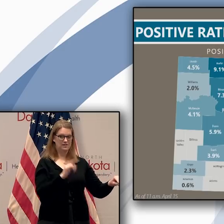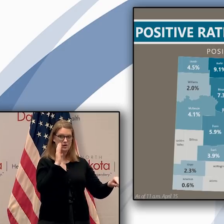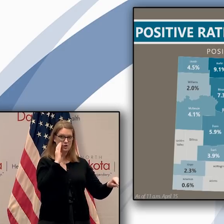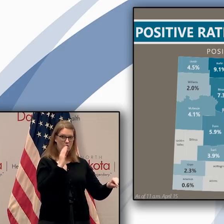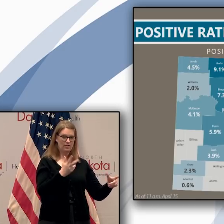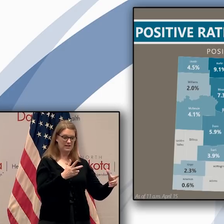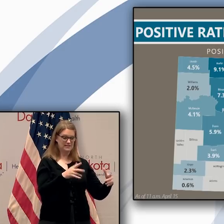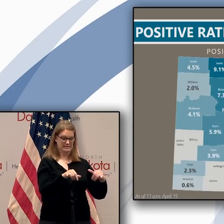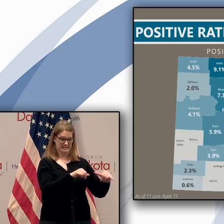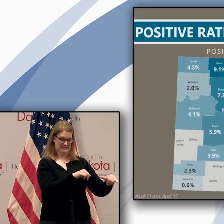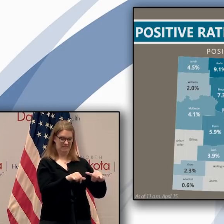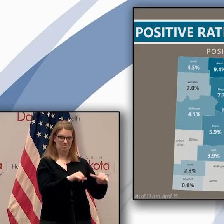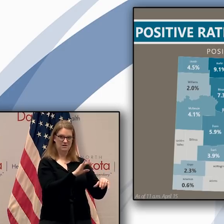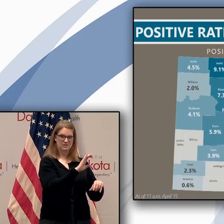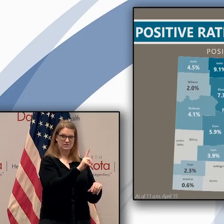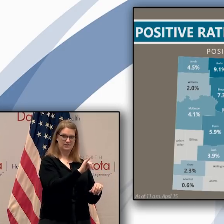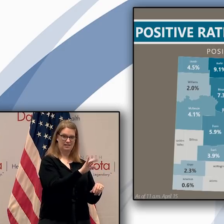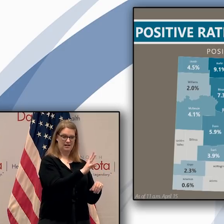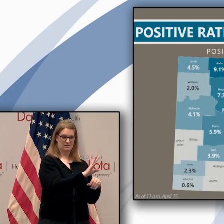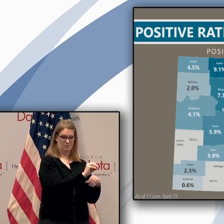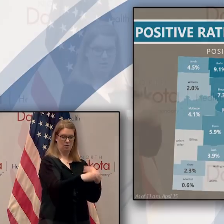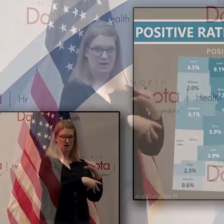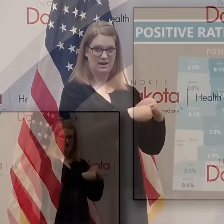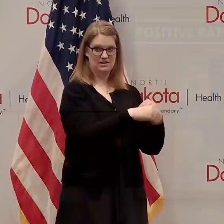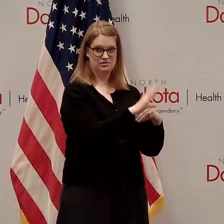metro area, so something we have to pay attention to.